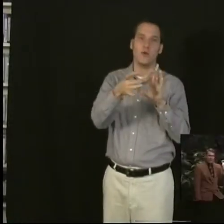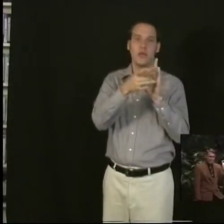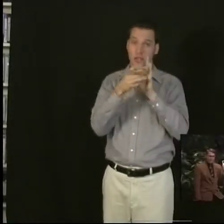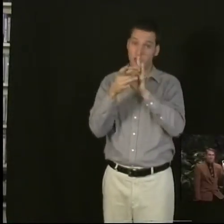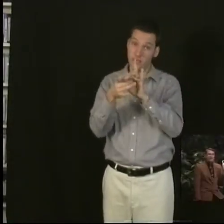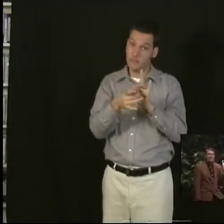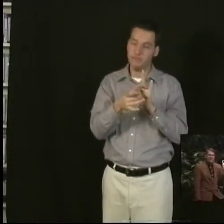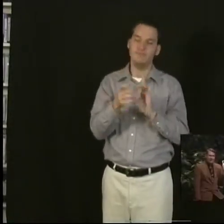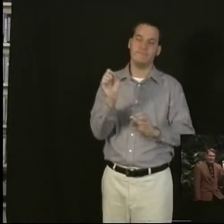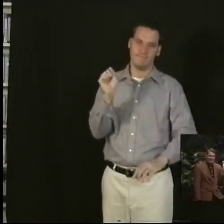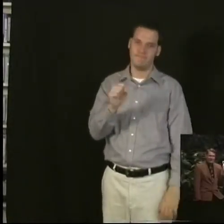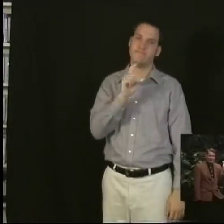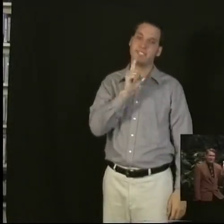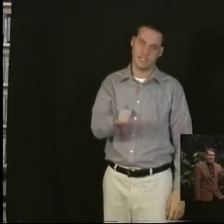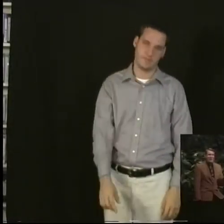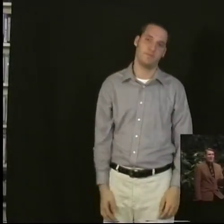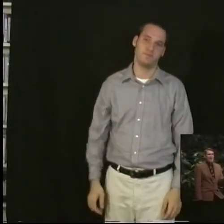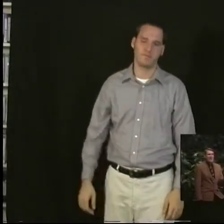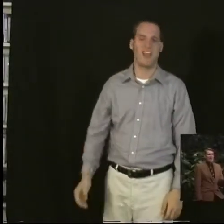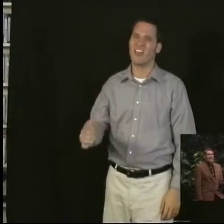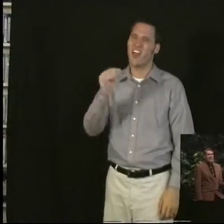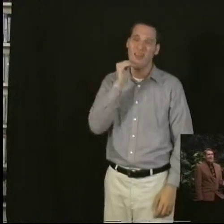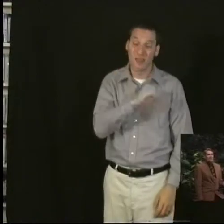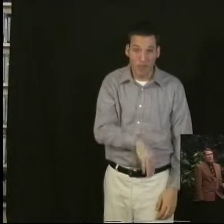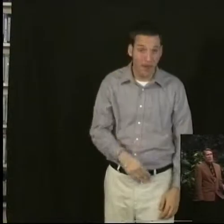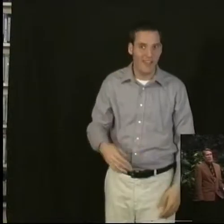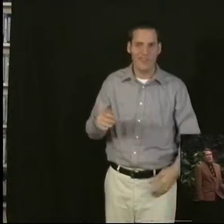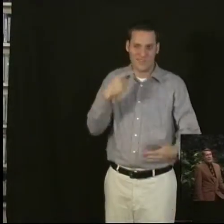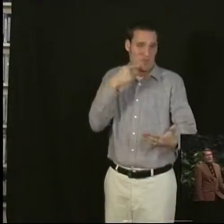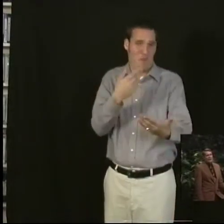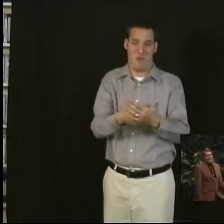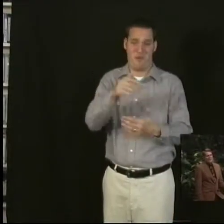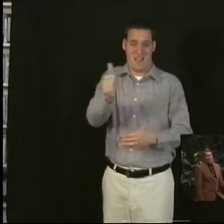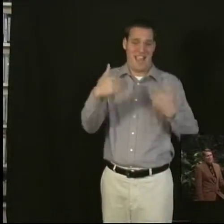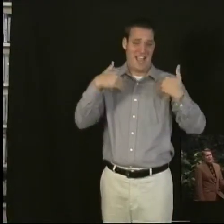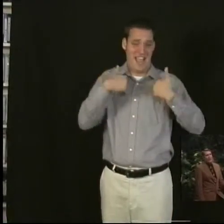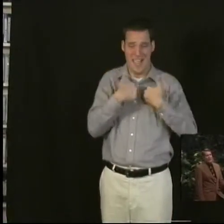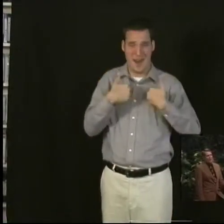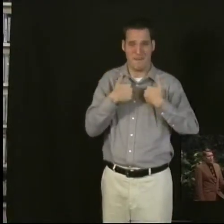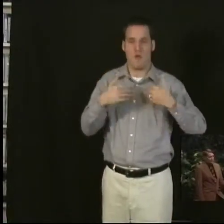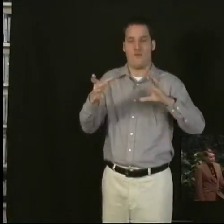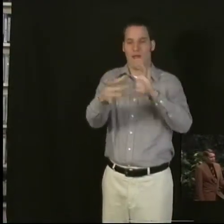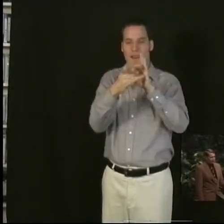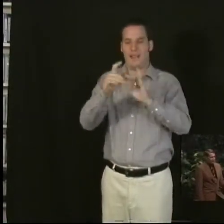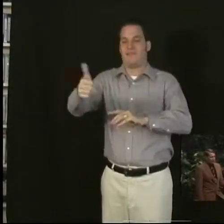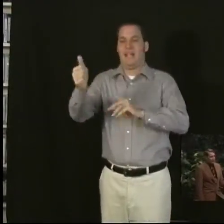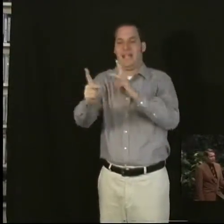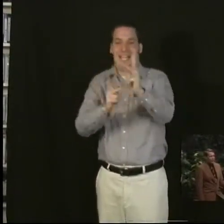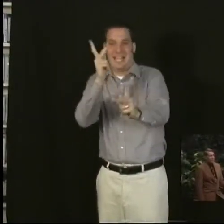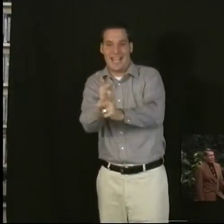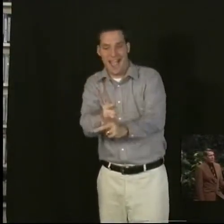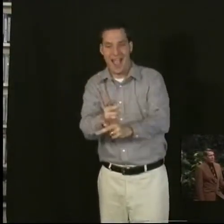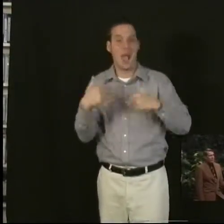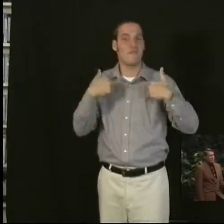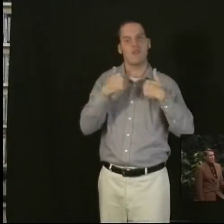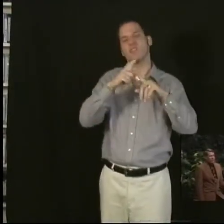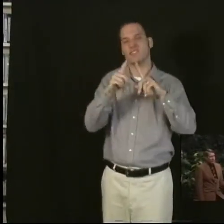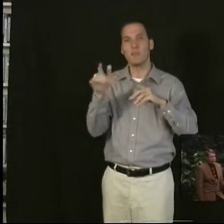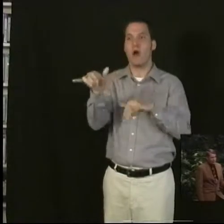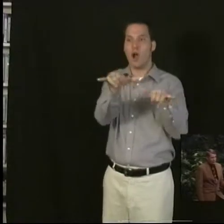He sure is. That's a lie. There's no proof any animal's related to a different kind of animal, other than maybe a